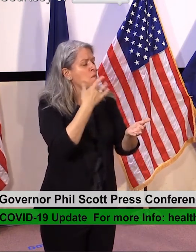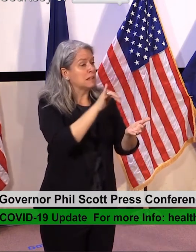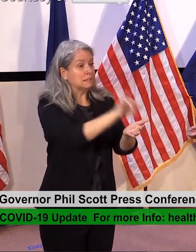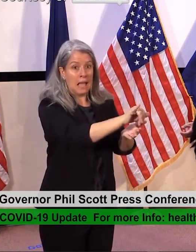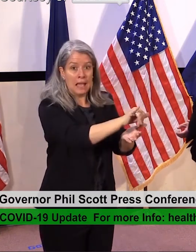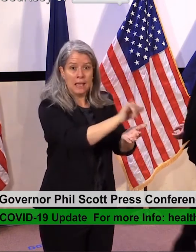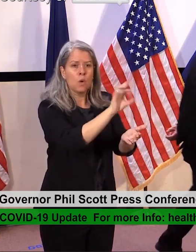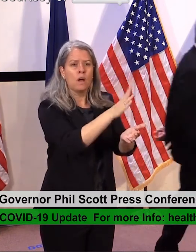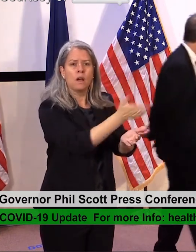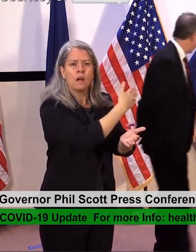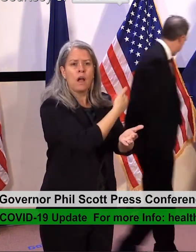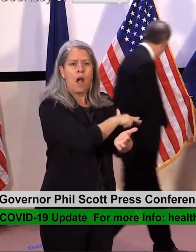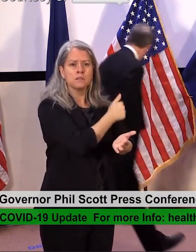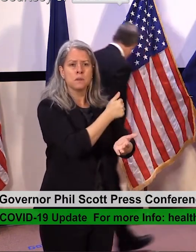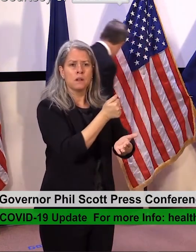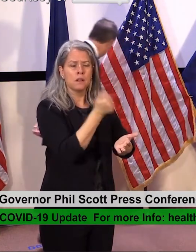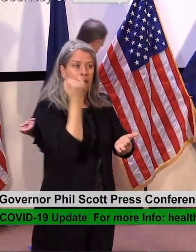hospital?